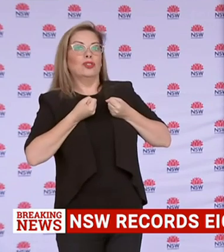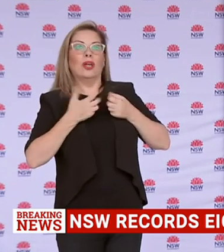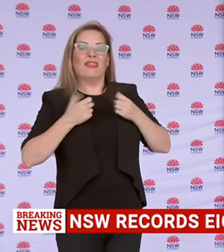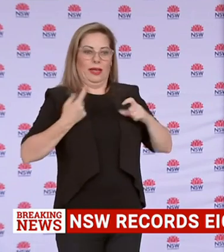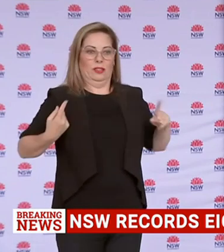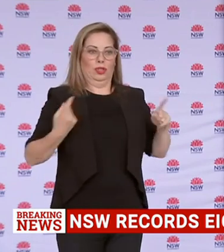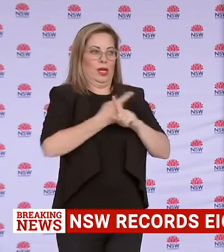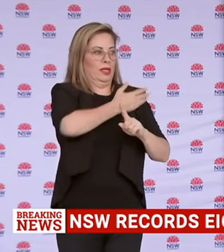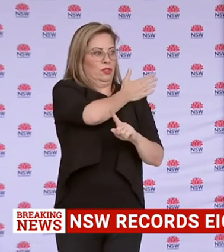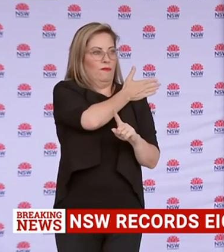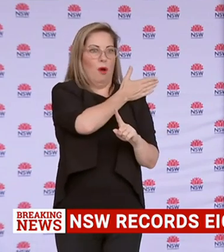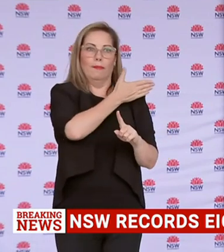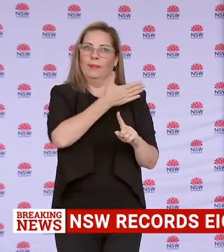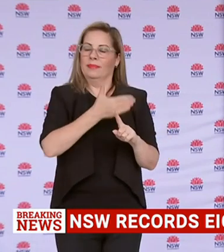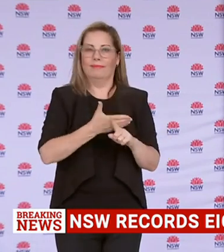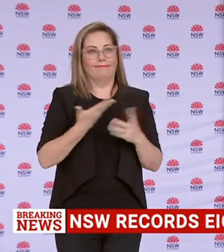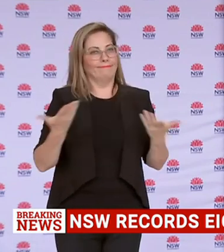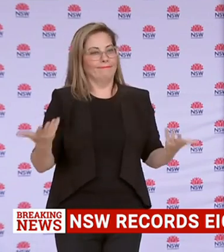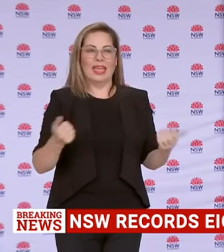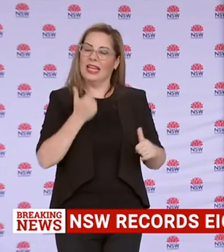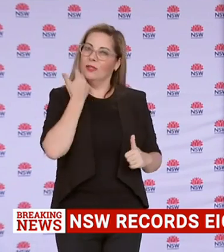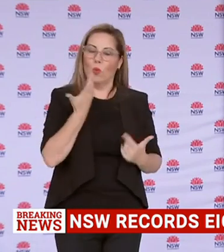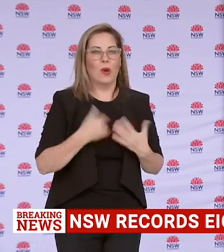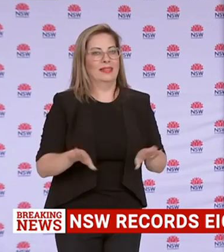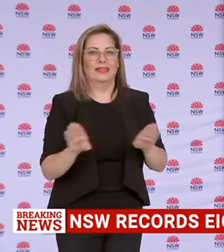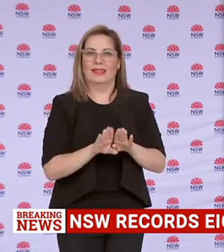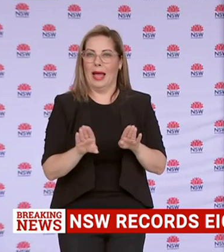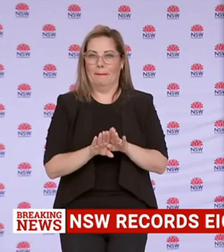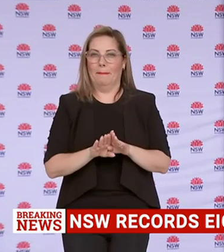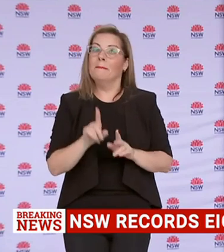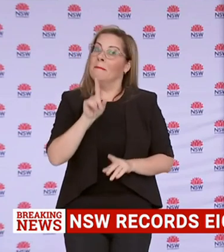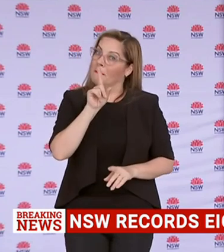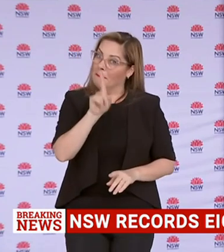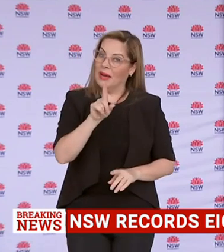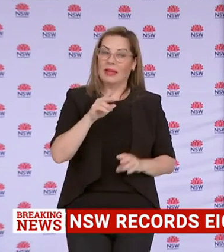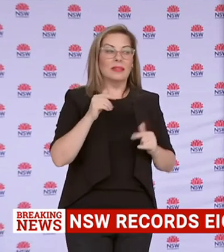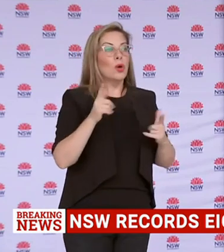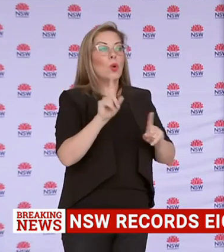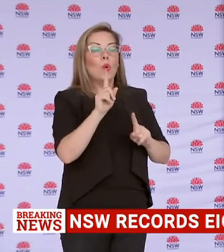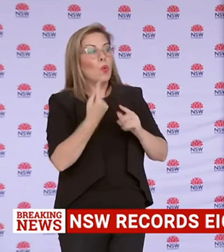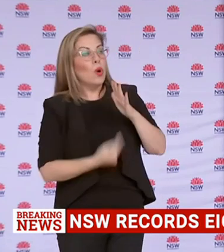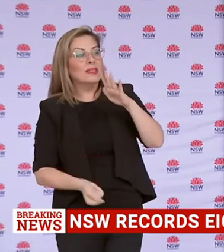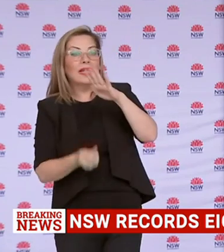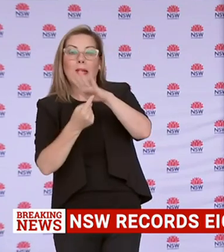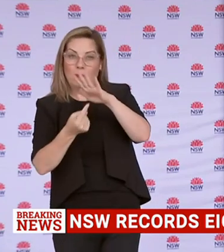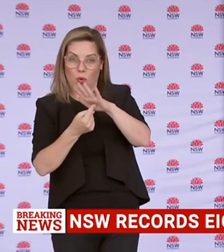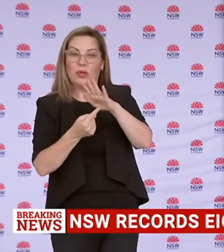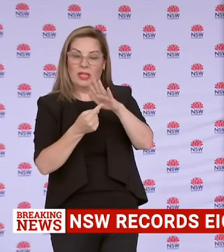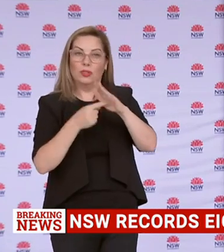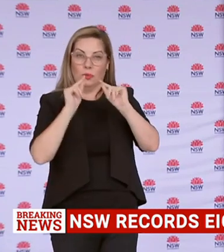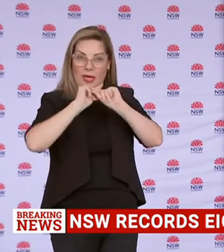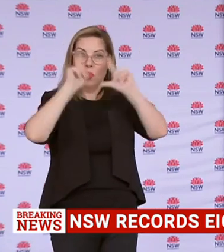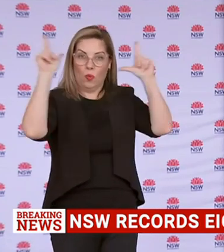indicate any difference in transmissibility of the virus. What I think is important to know is that clearly if